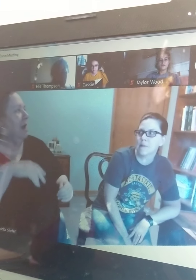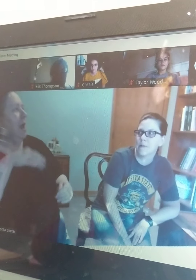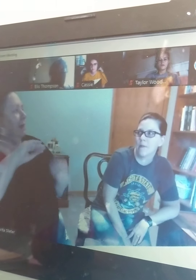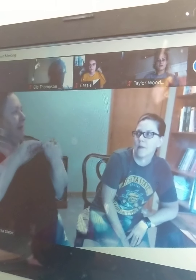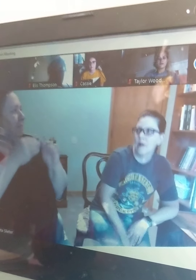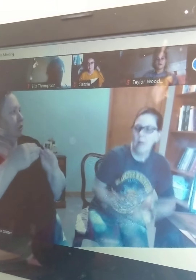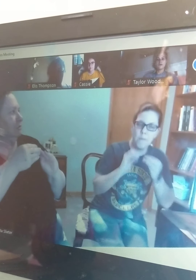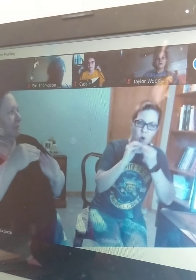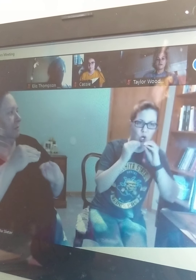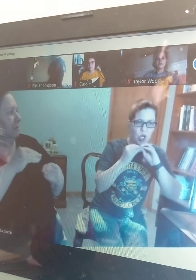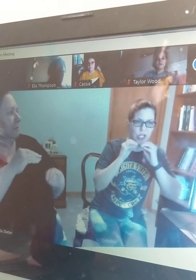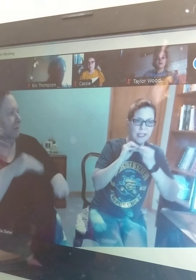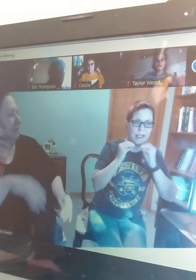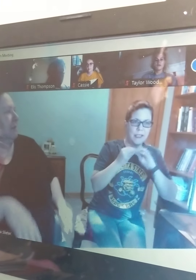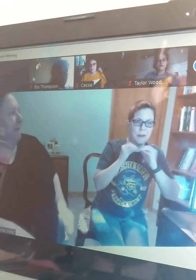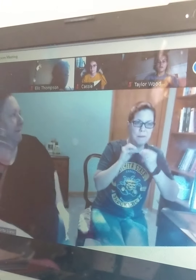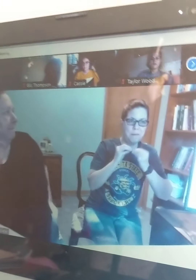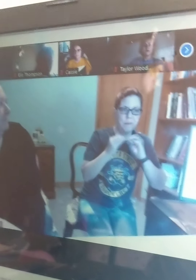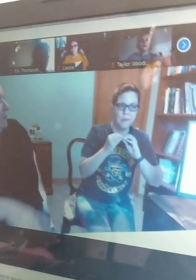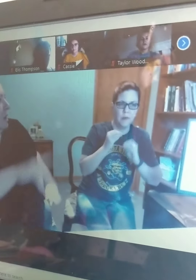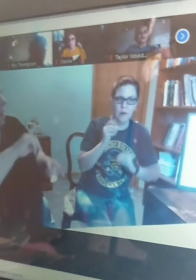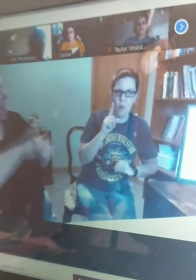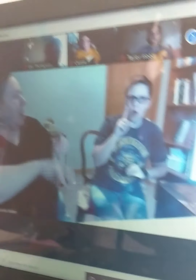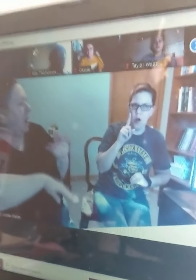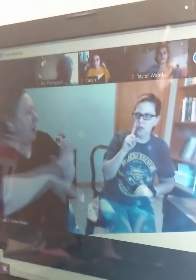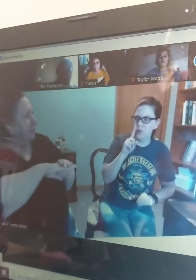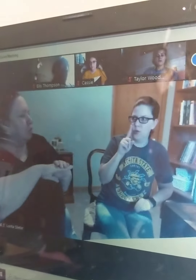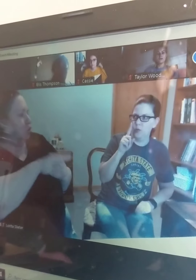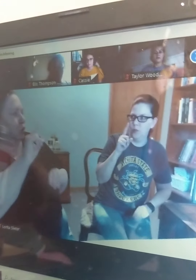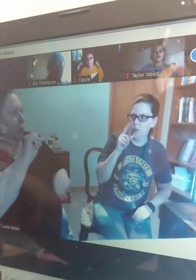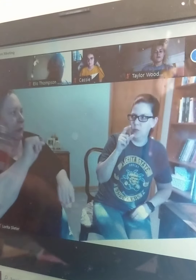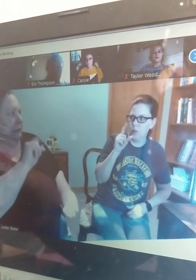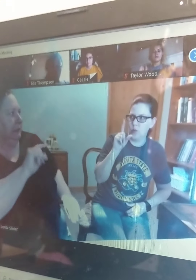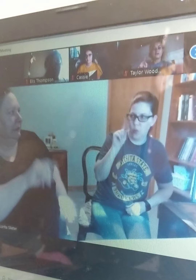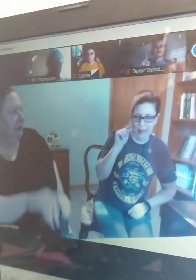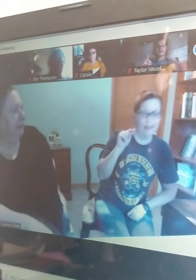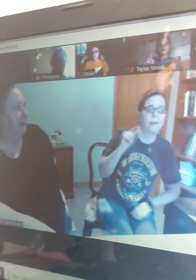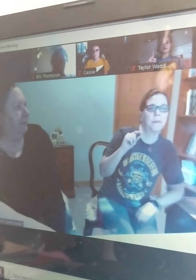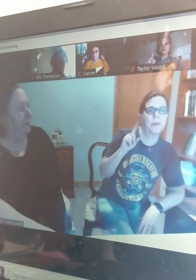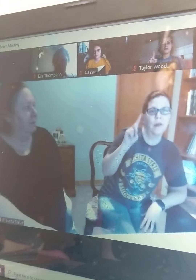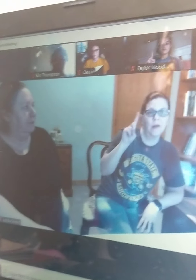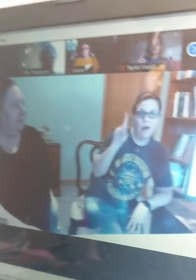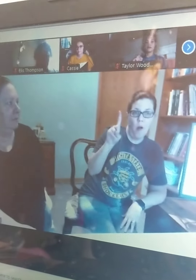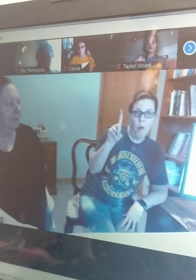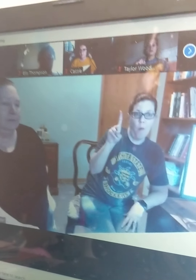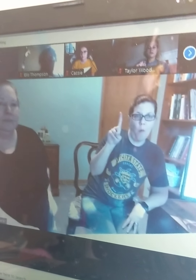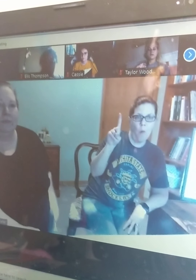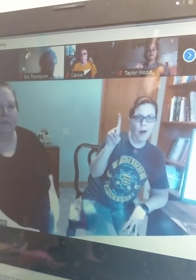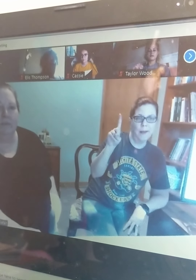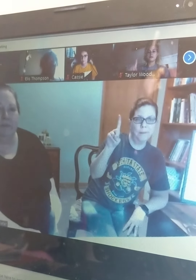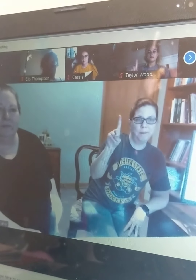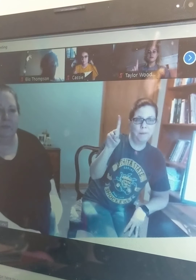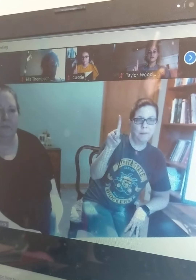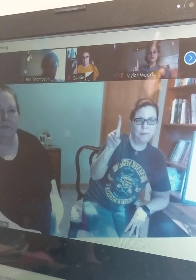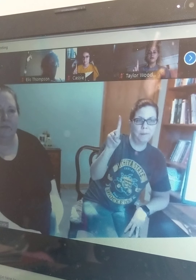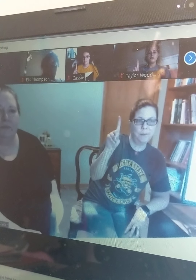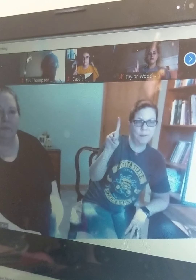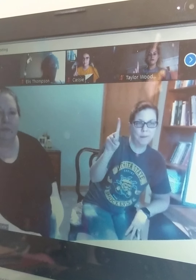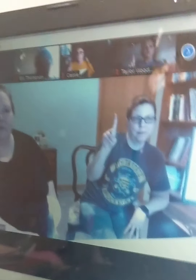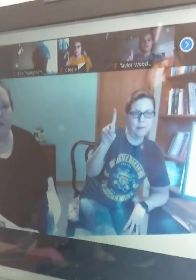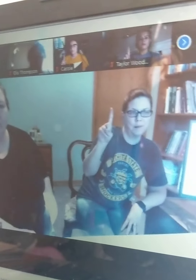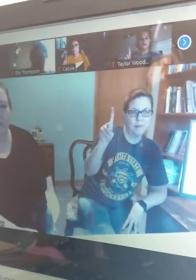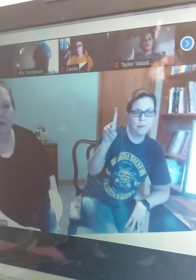Secondly, the numbers. So I'll let her go ahead and show you the numbers. Go ahead and go up to 20, Janet. Okay, so here's